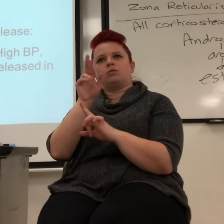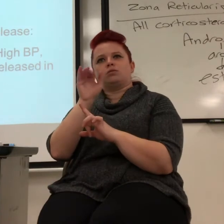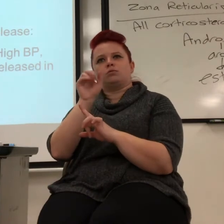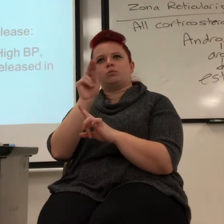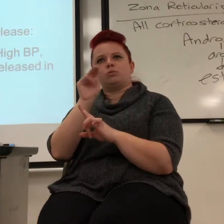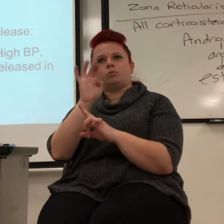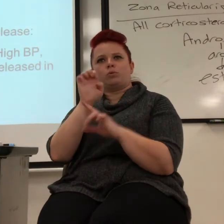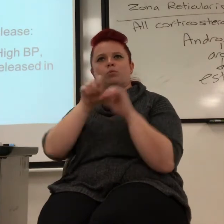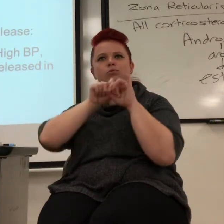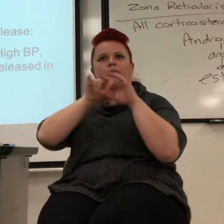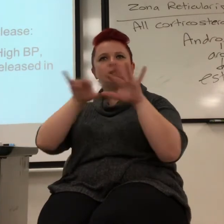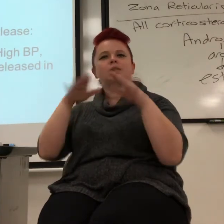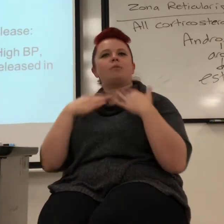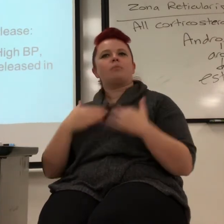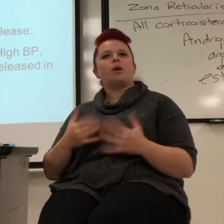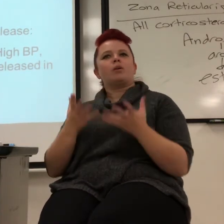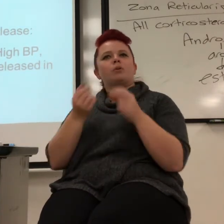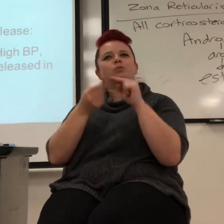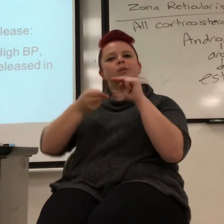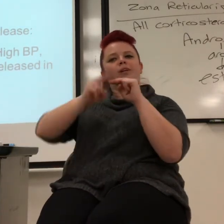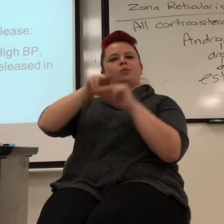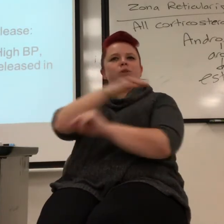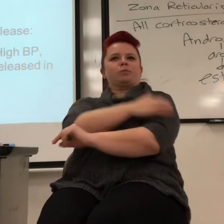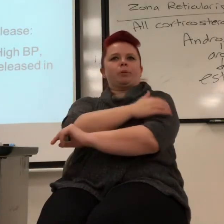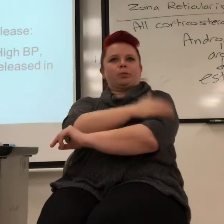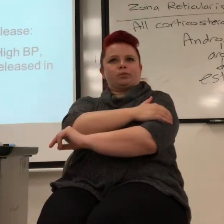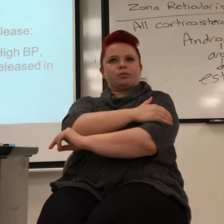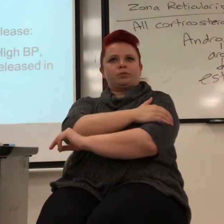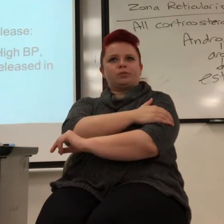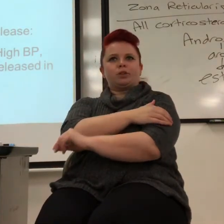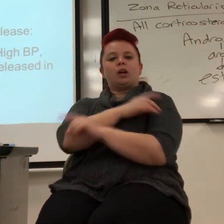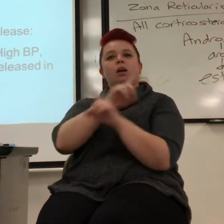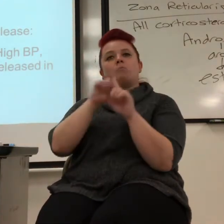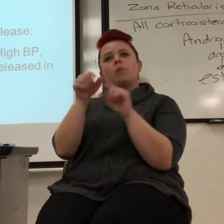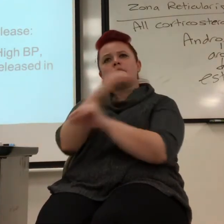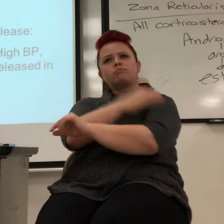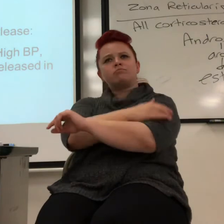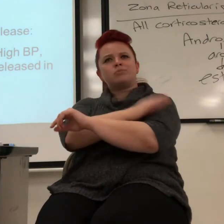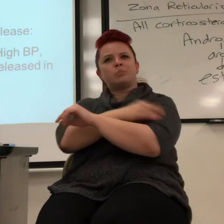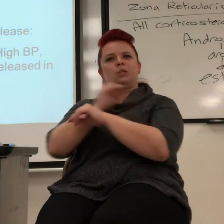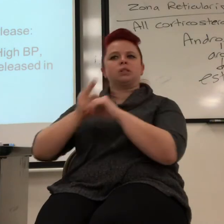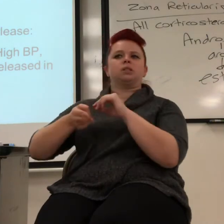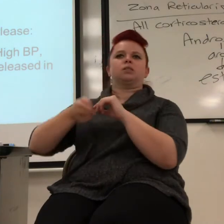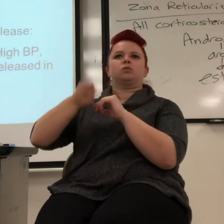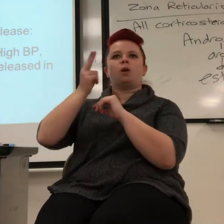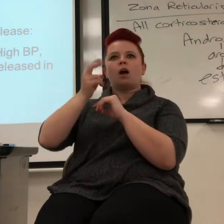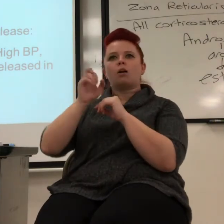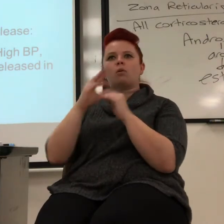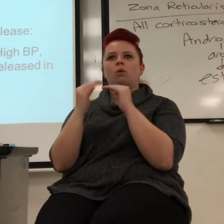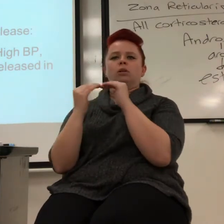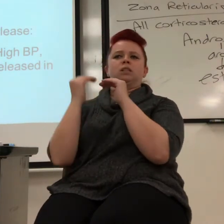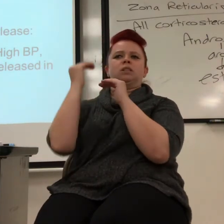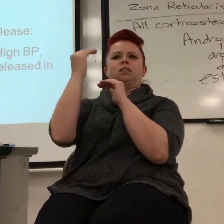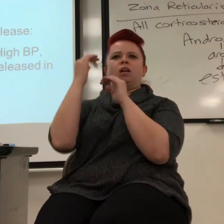body must want to increase BP. But if BP is too high or stays elevated for too long, maybe you